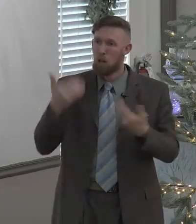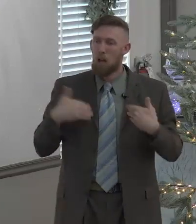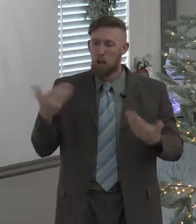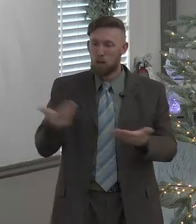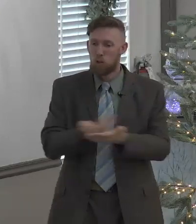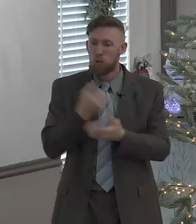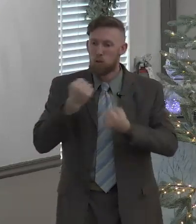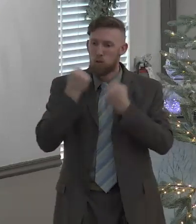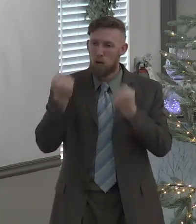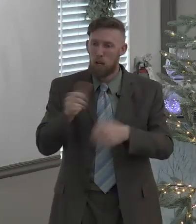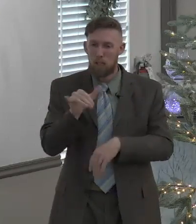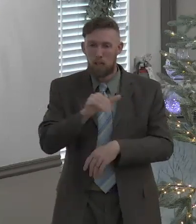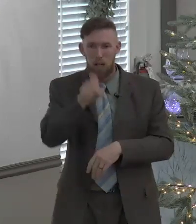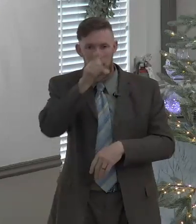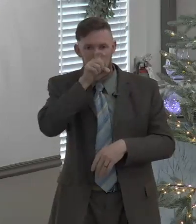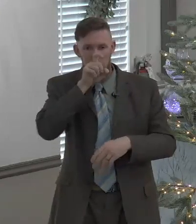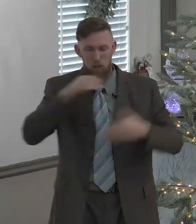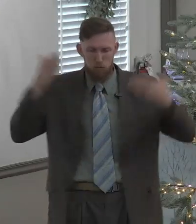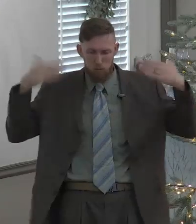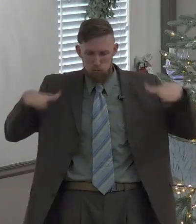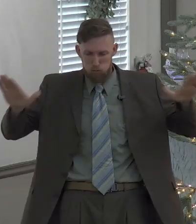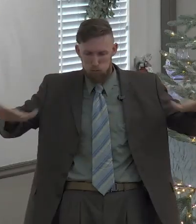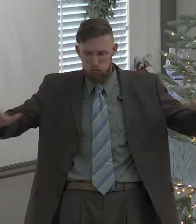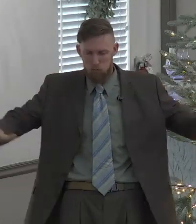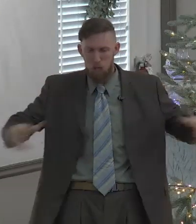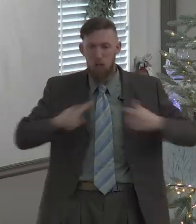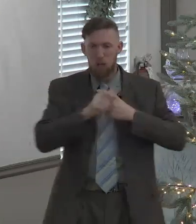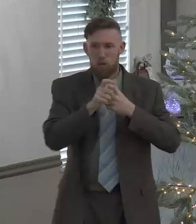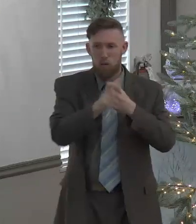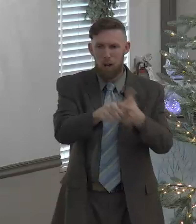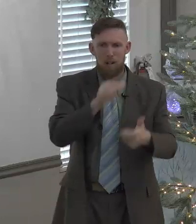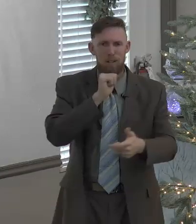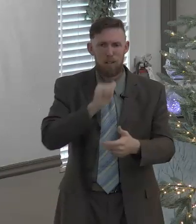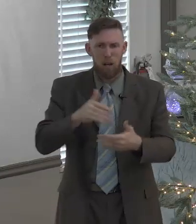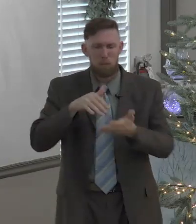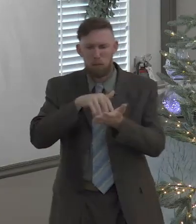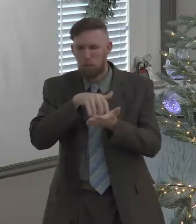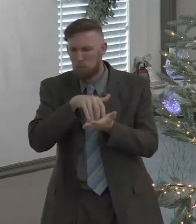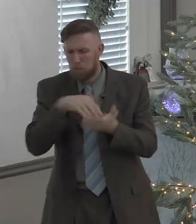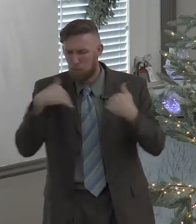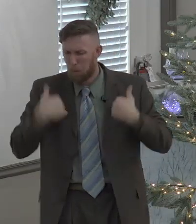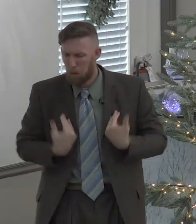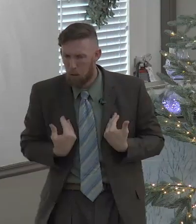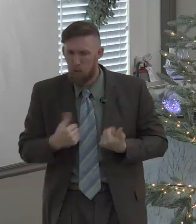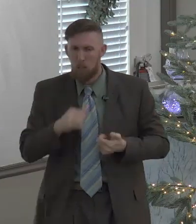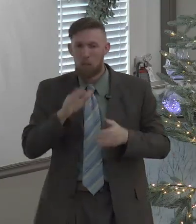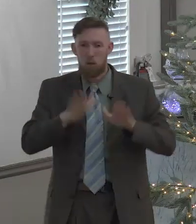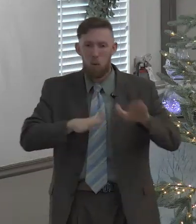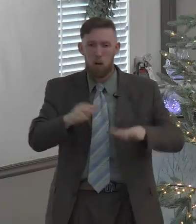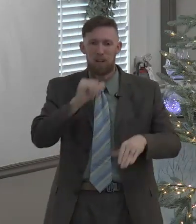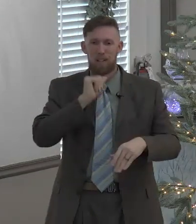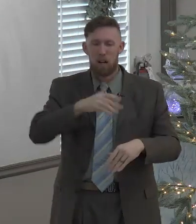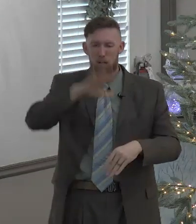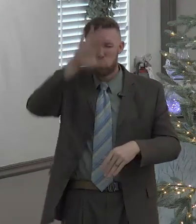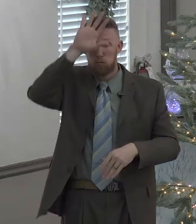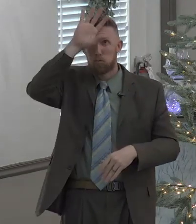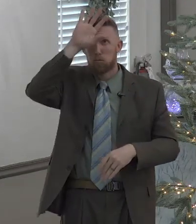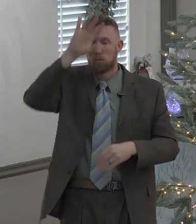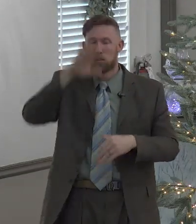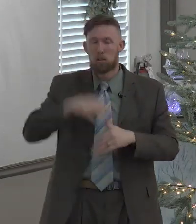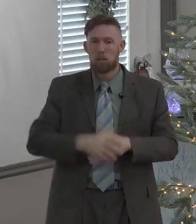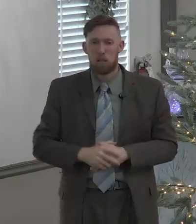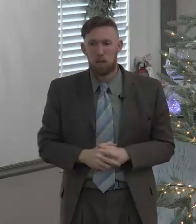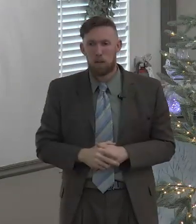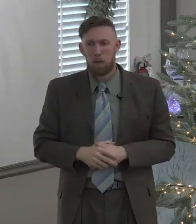Isaiah 40:31 says, but they that wait upon the Lord shall renew their strength. They shall mount up with wings as eagles. They shall run and not be weary. They